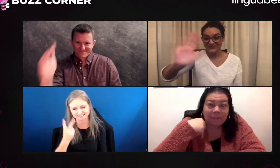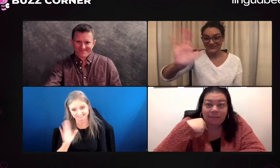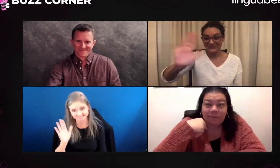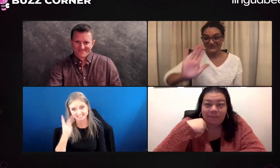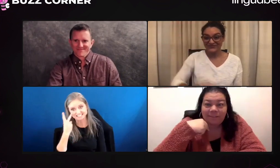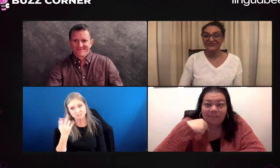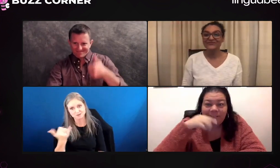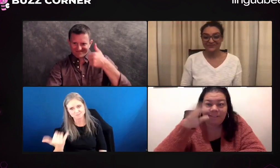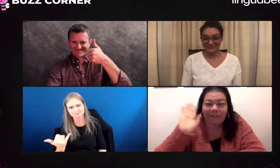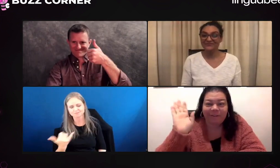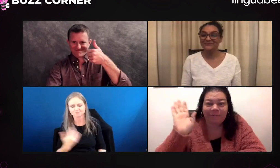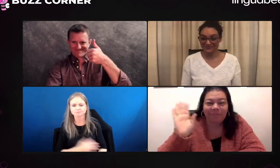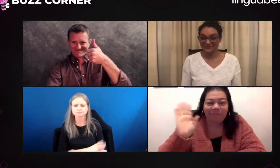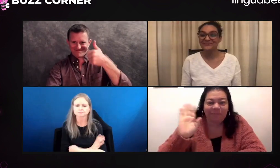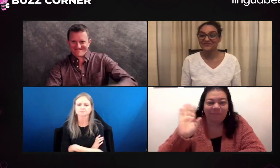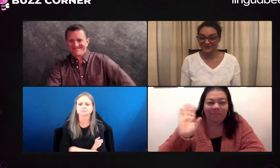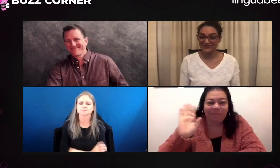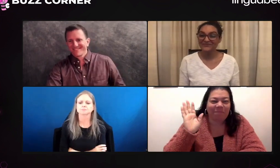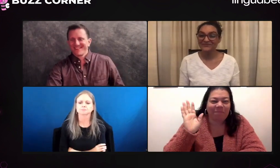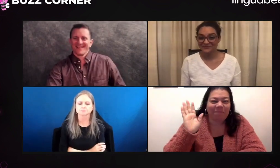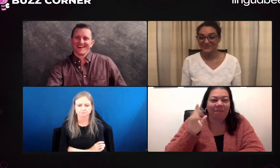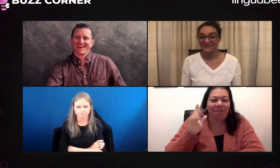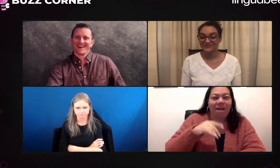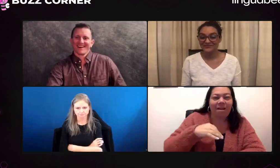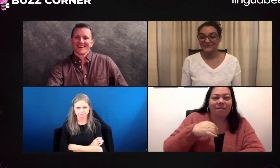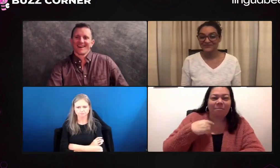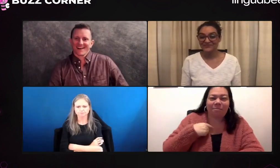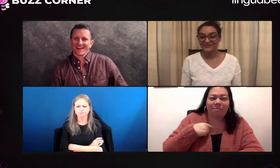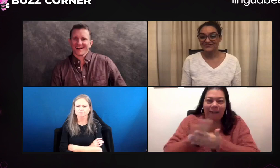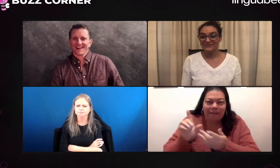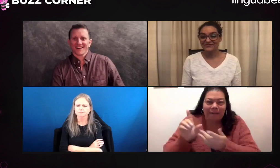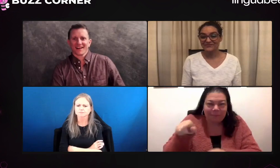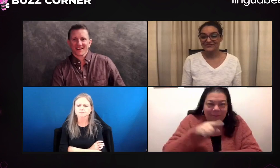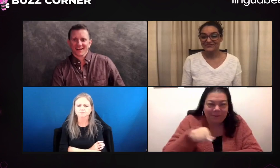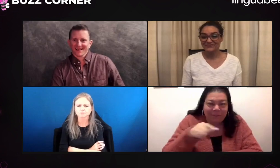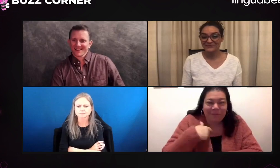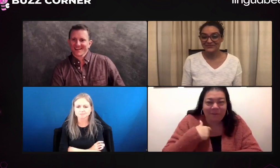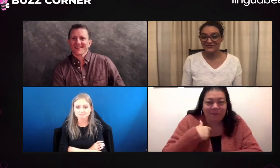Got it. Hello. Yep, you're good.